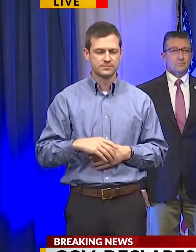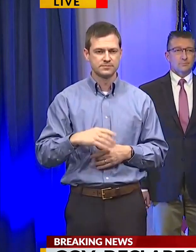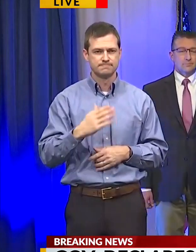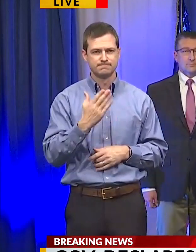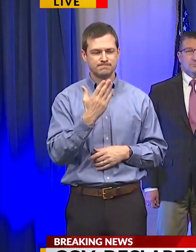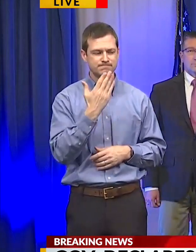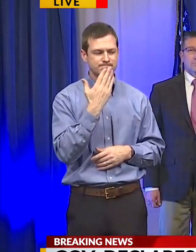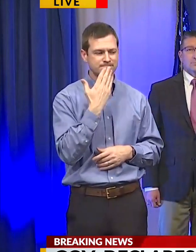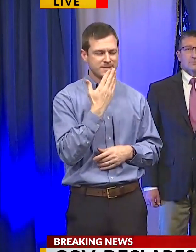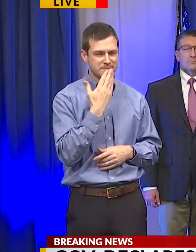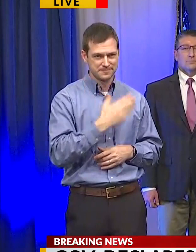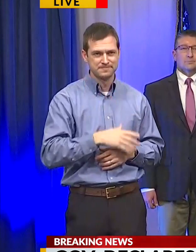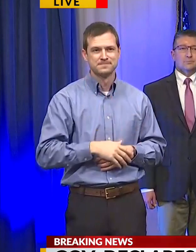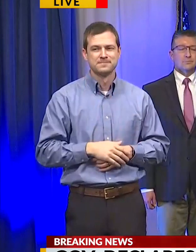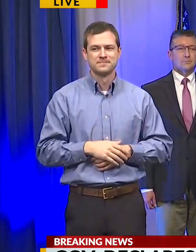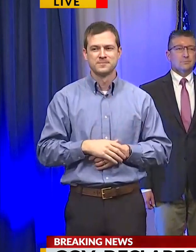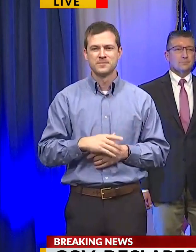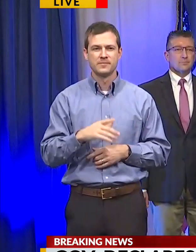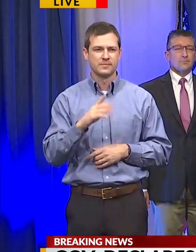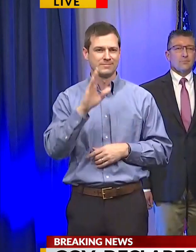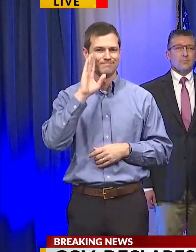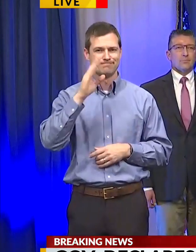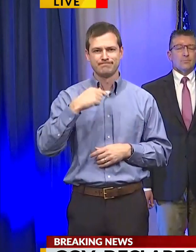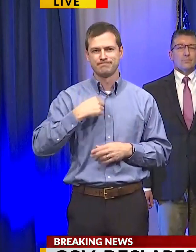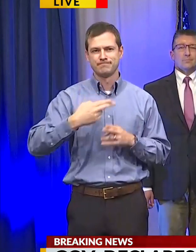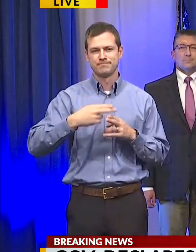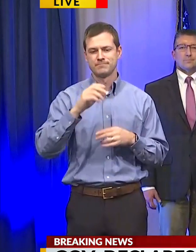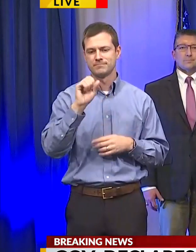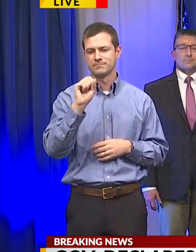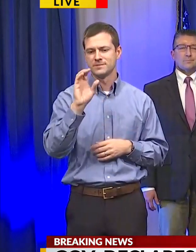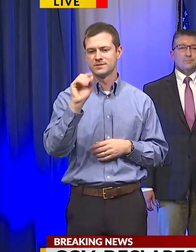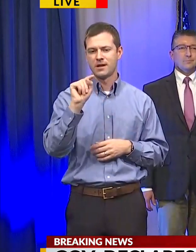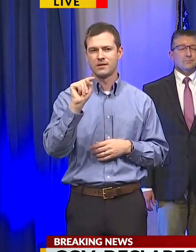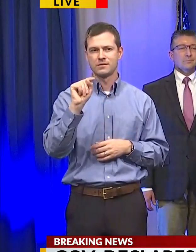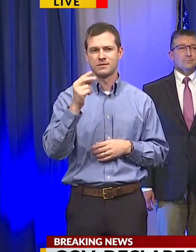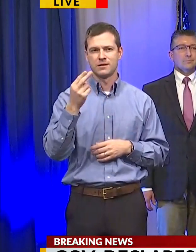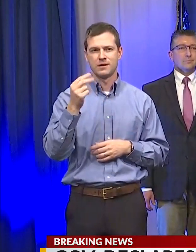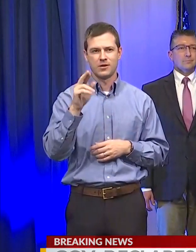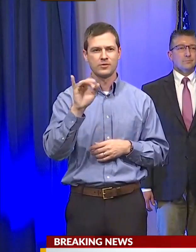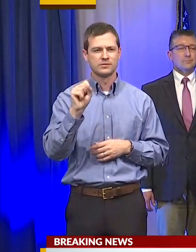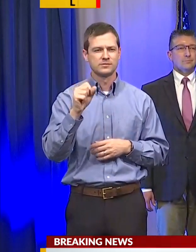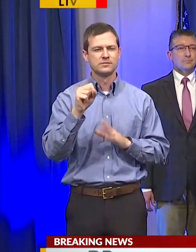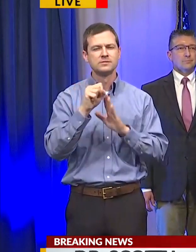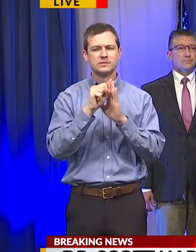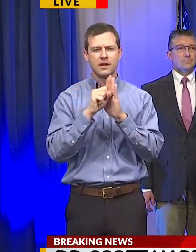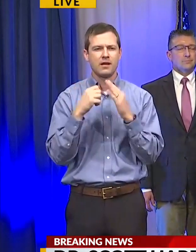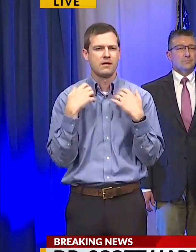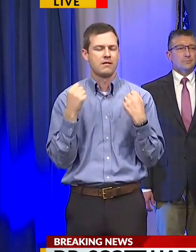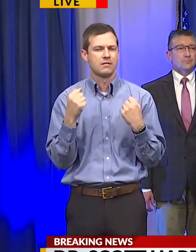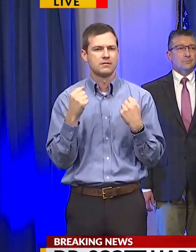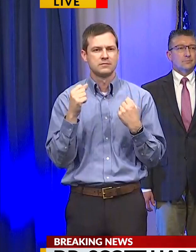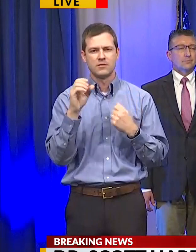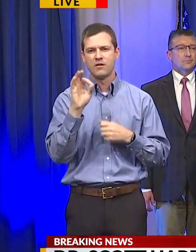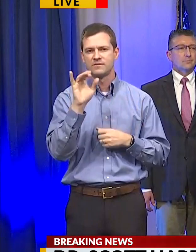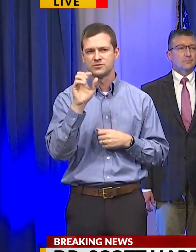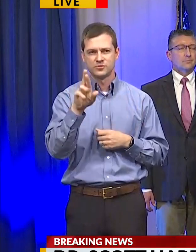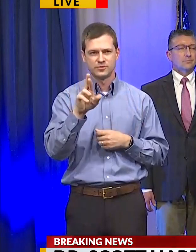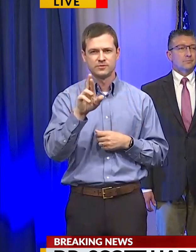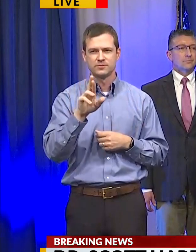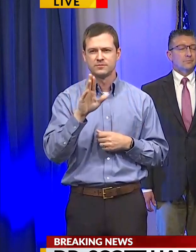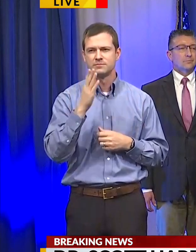Thank you very much, Governor Ivey. Thank you. I'm Scott Harris. I'm the State Health Officer. We appreciate you joining us this afternoon. Thank